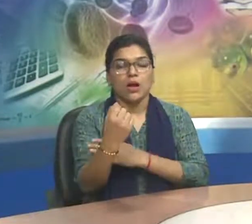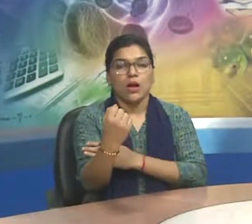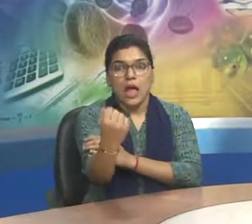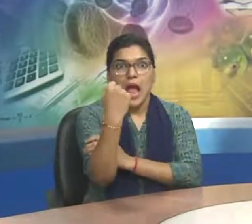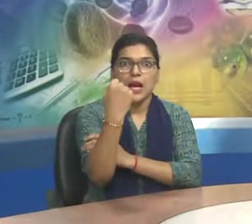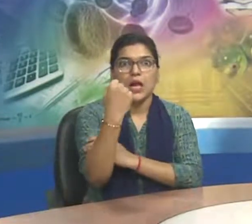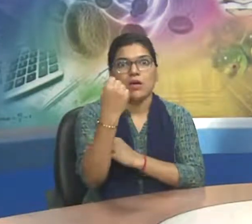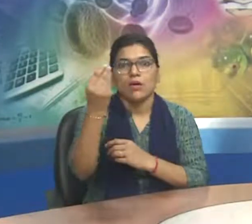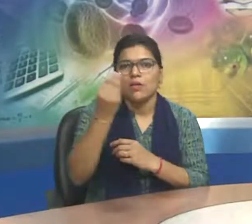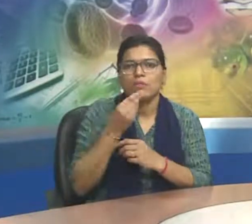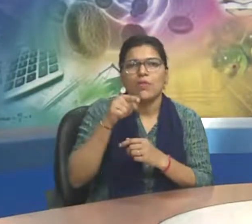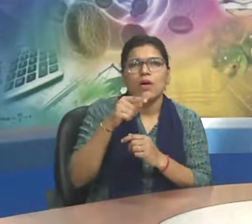map,